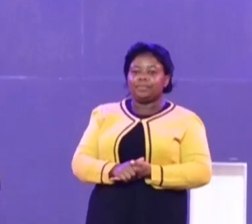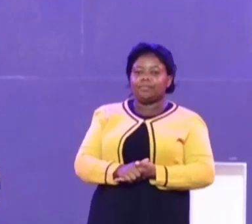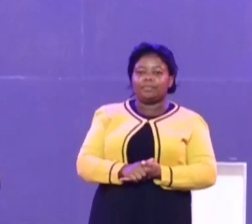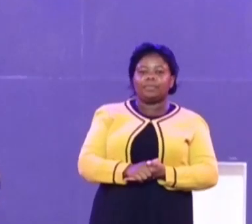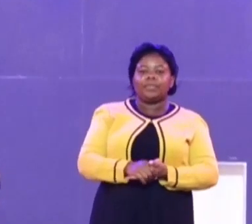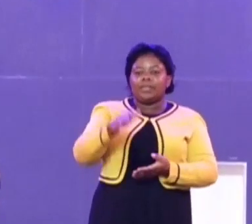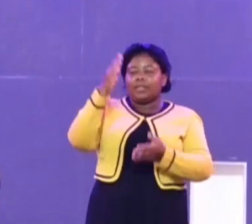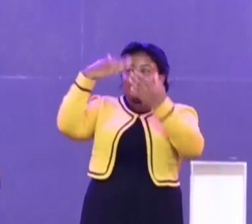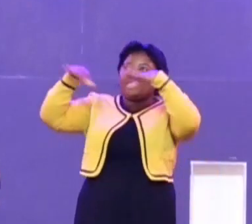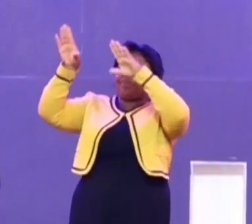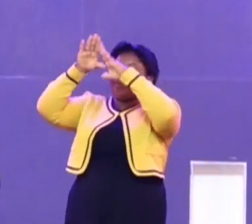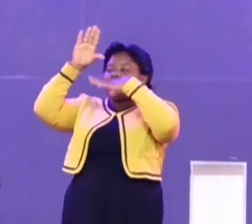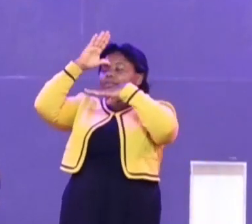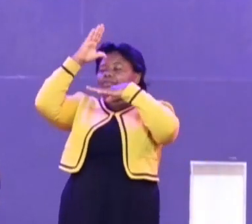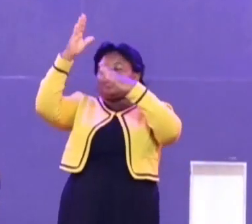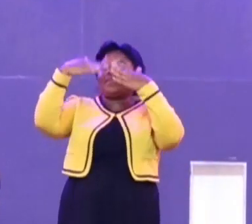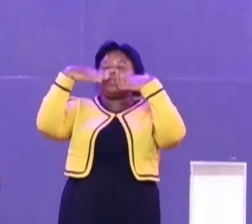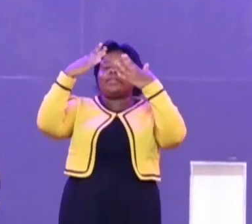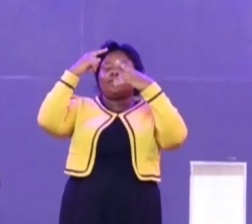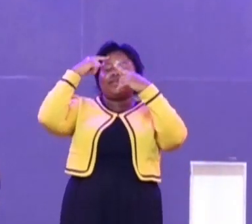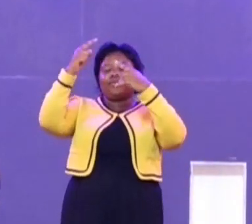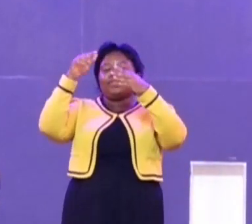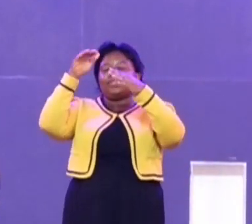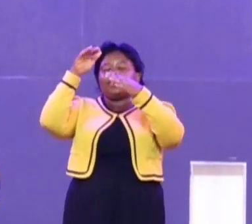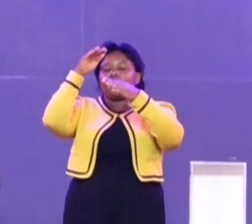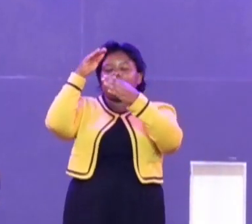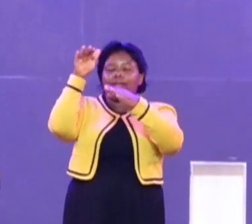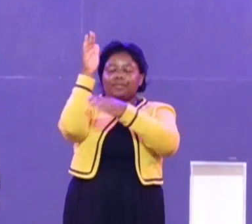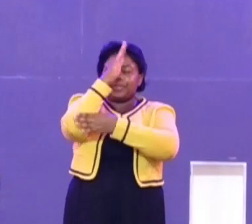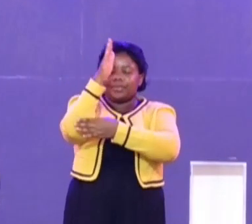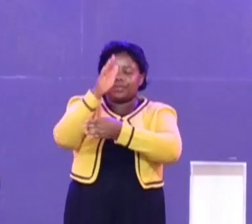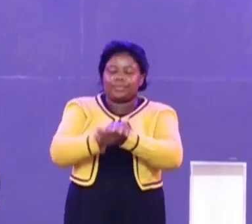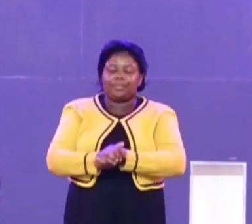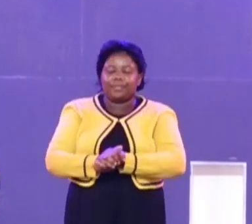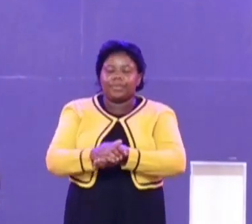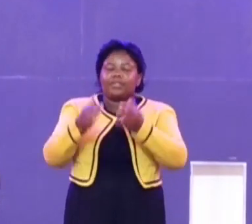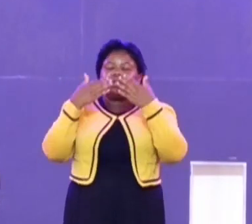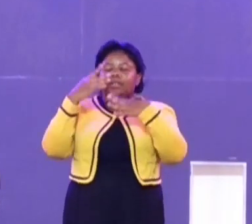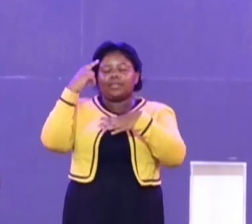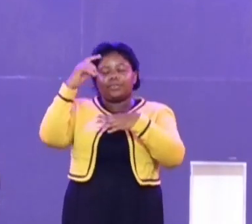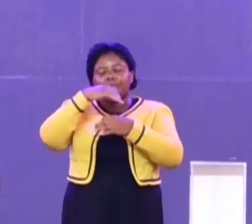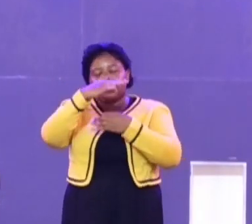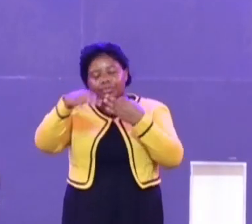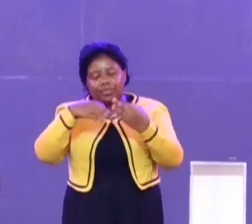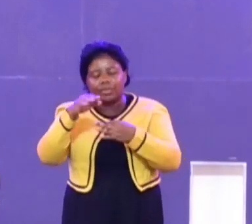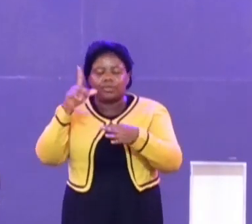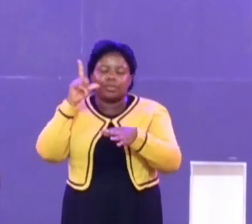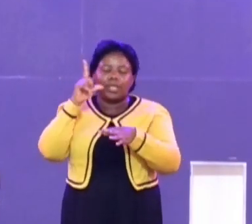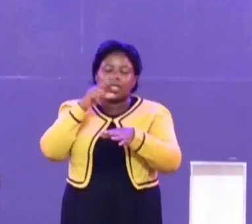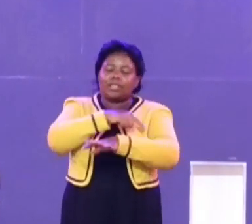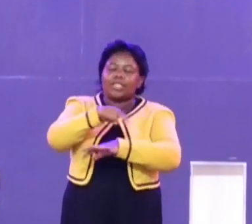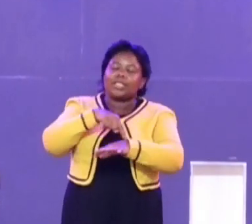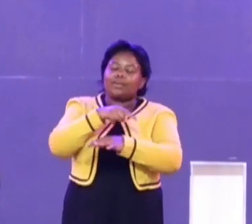Heavenly Father, we want to say thank you for this afternoon. Thank you for this fellowship of the lunch